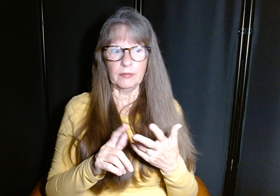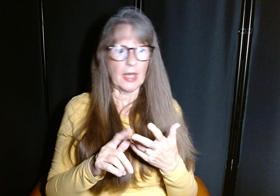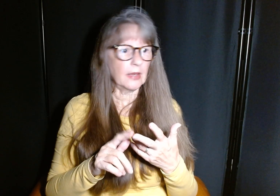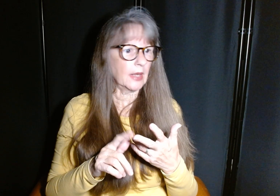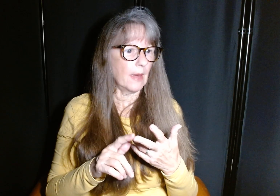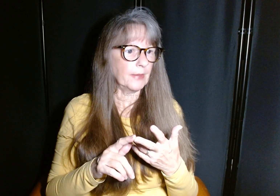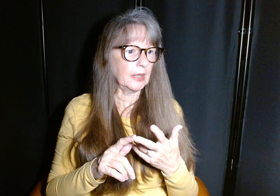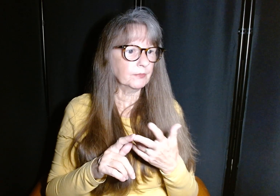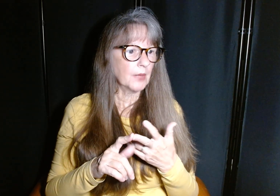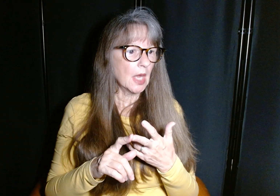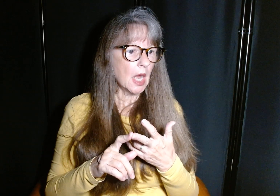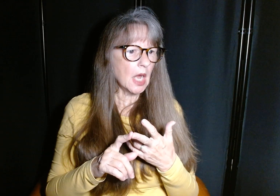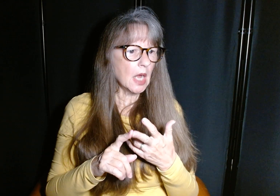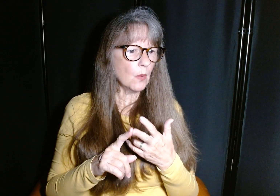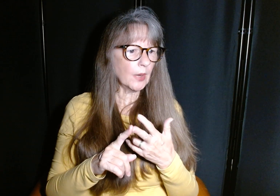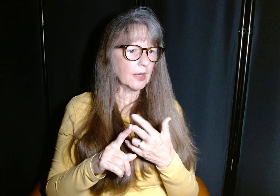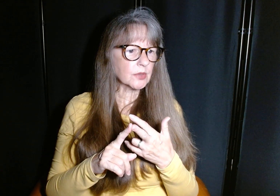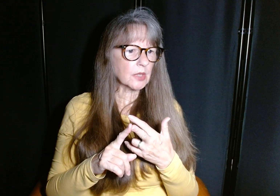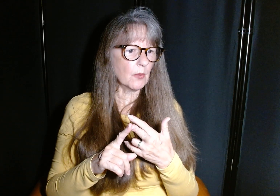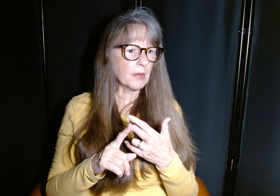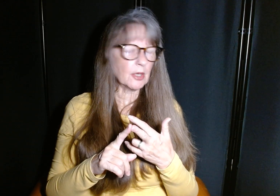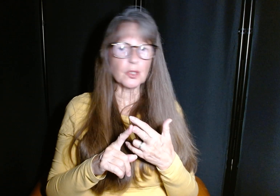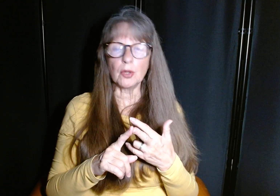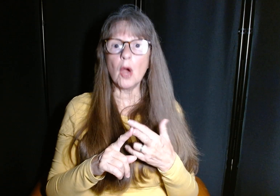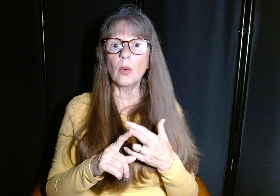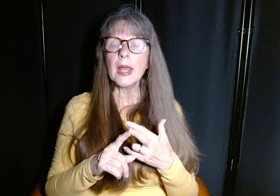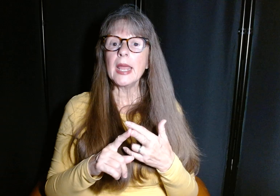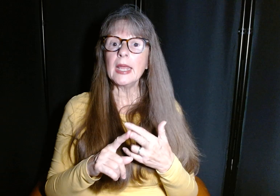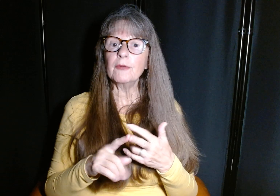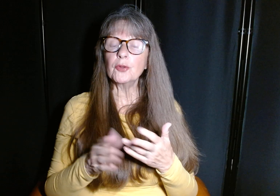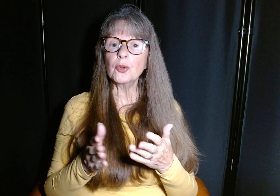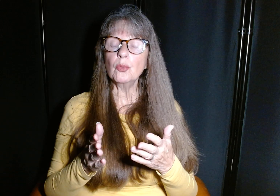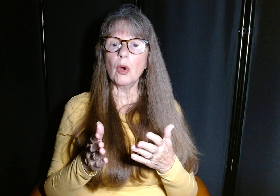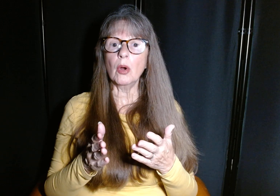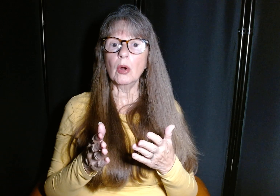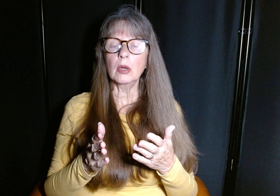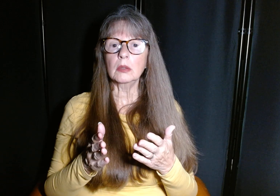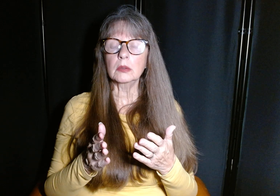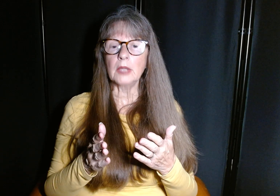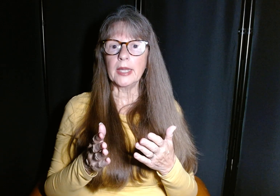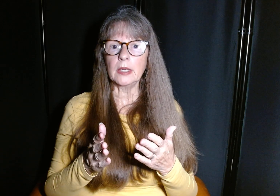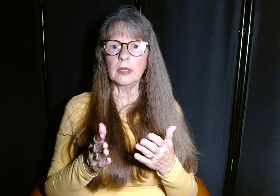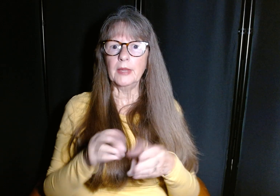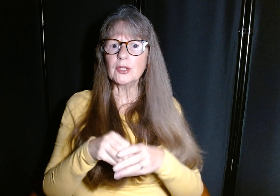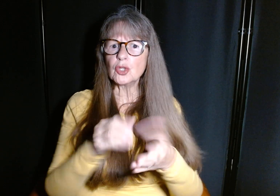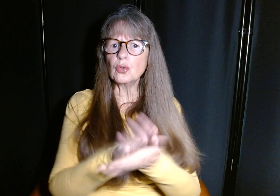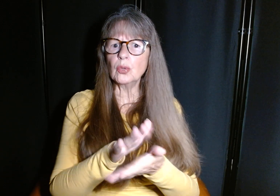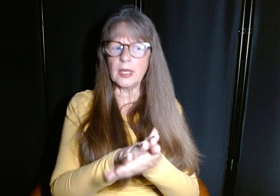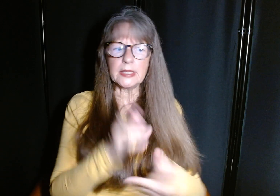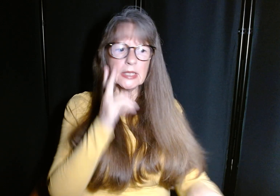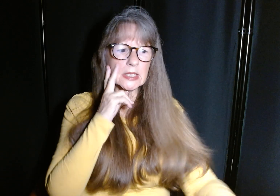head of the company. What else? I want to make sure. Oh, if you are like in school, I see this a